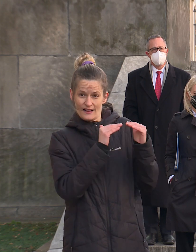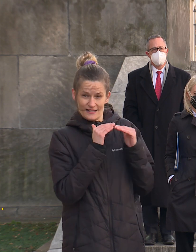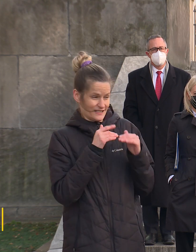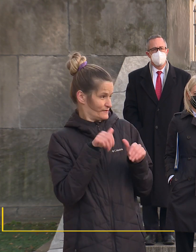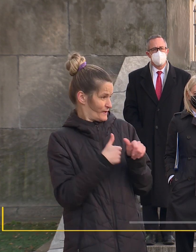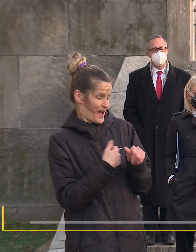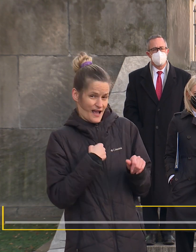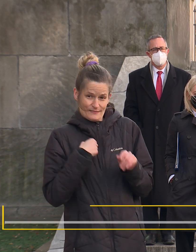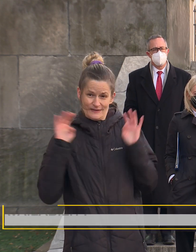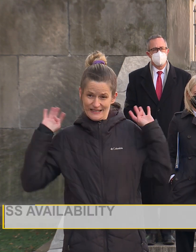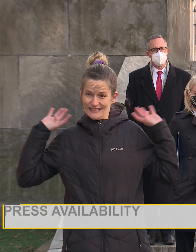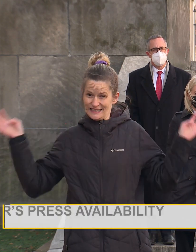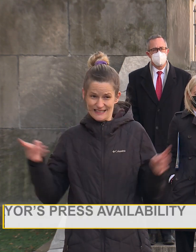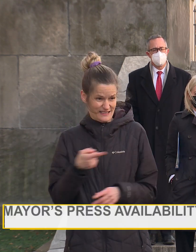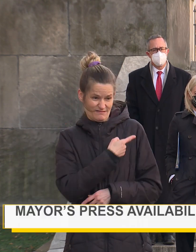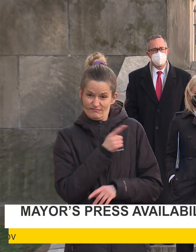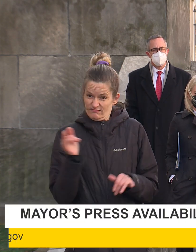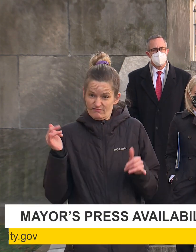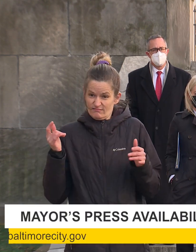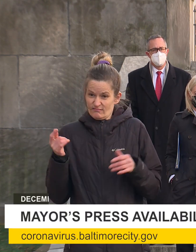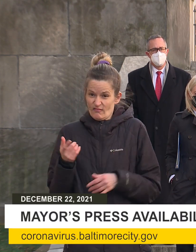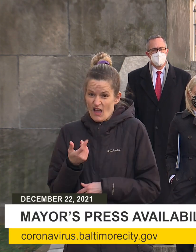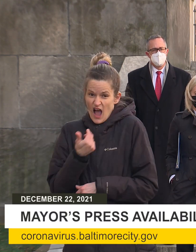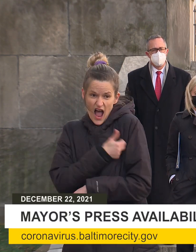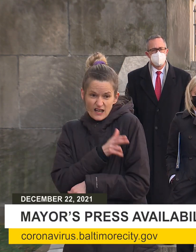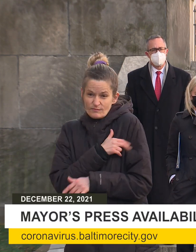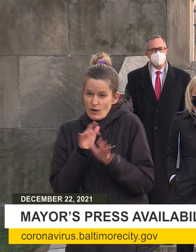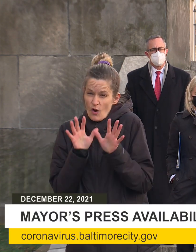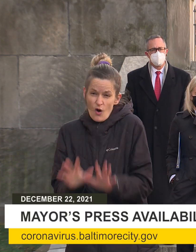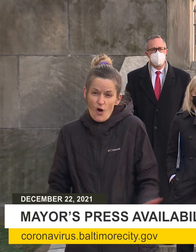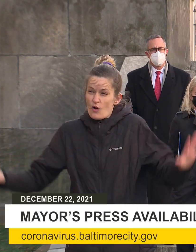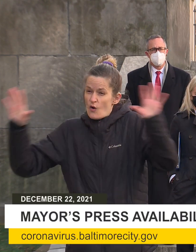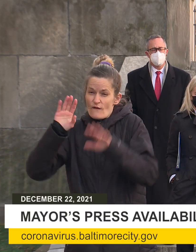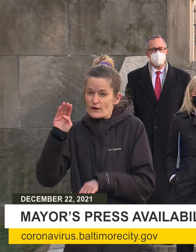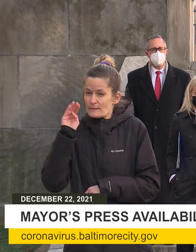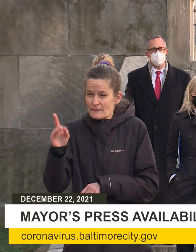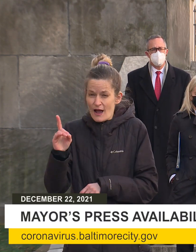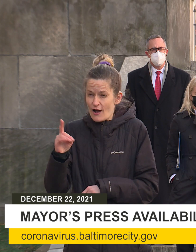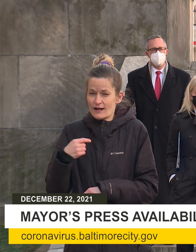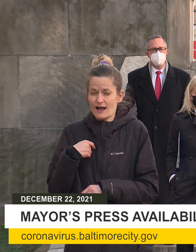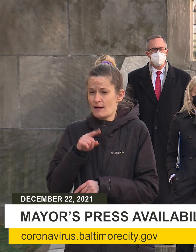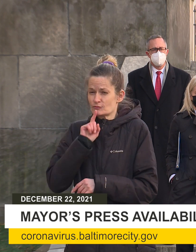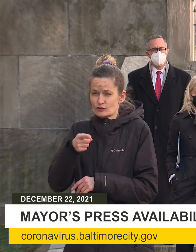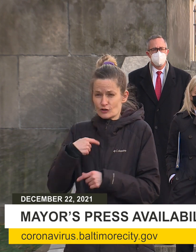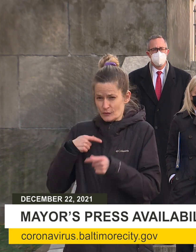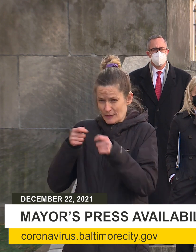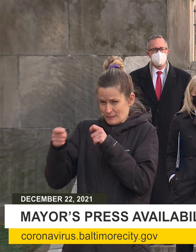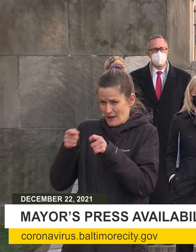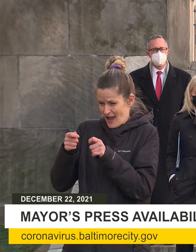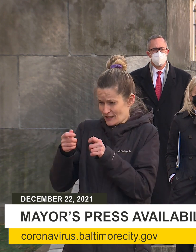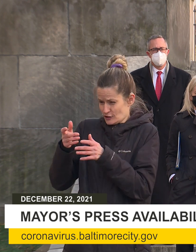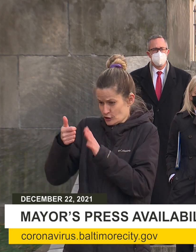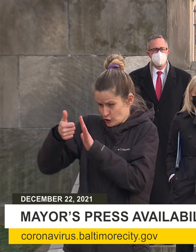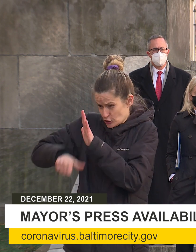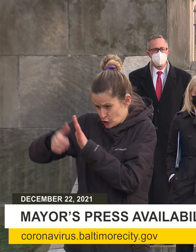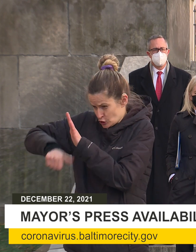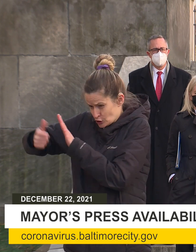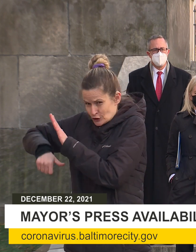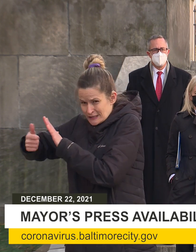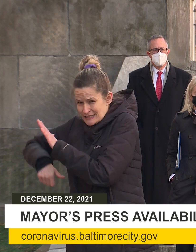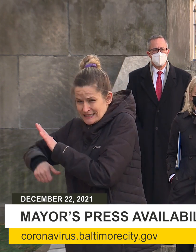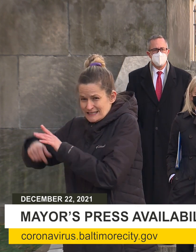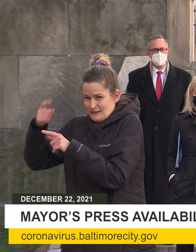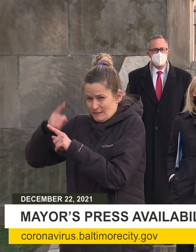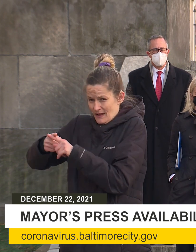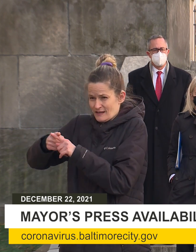really making sure that we appropriately manage our elective surgeries and procedures as we begin to respond to the